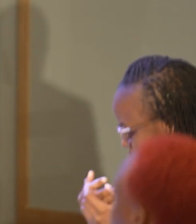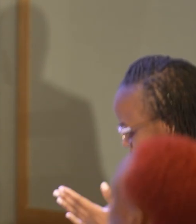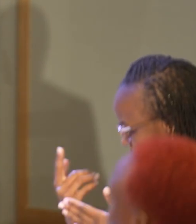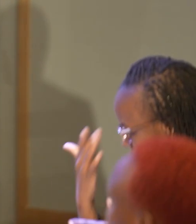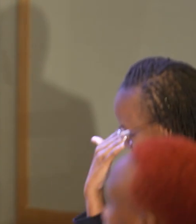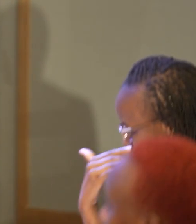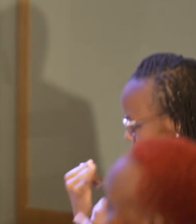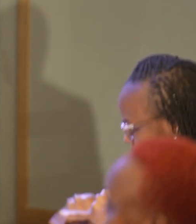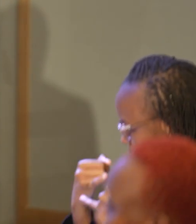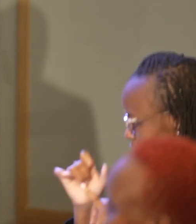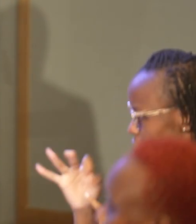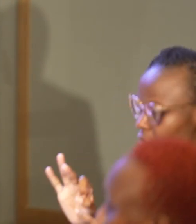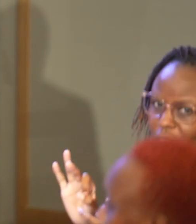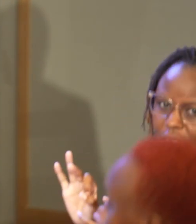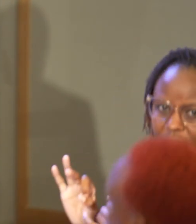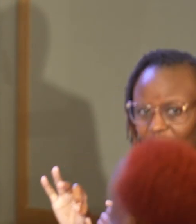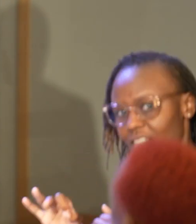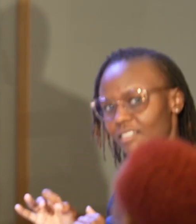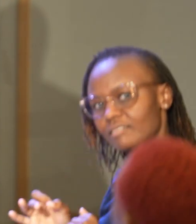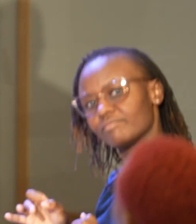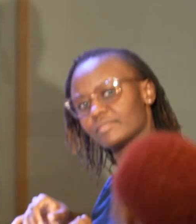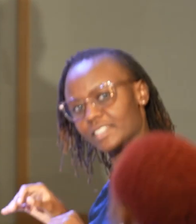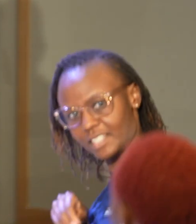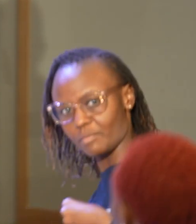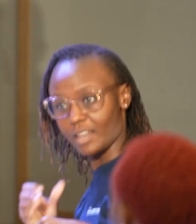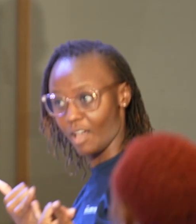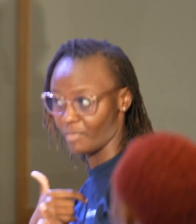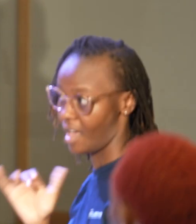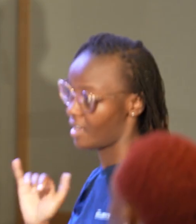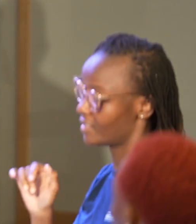ago. And therefore, at this point, I would ask Wilson